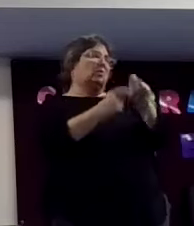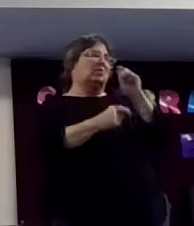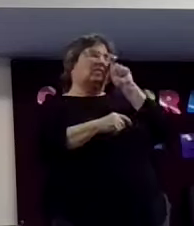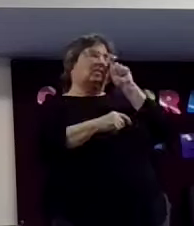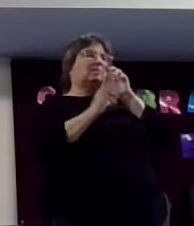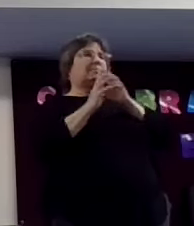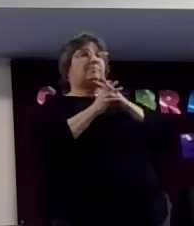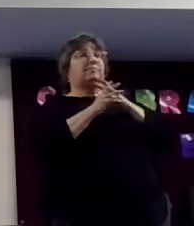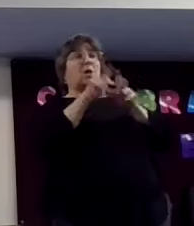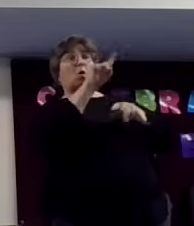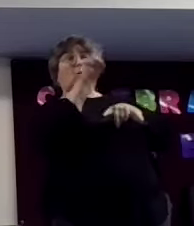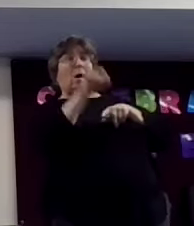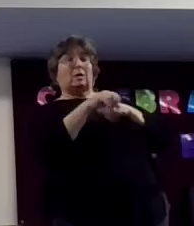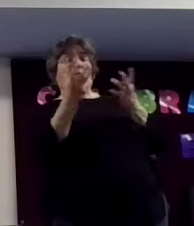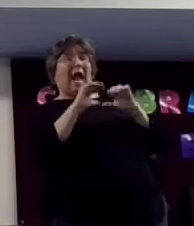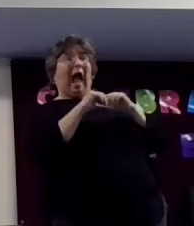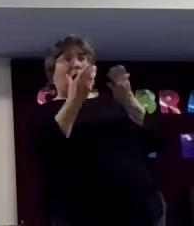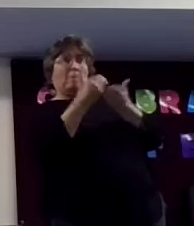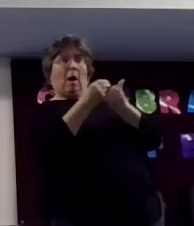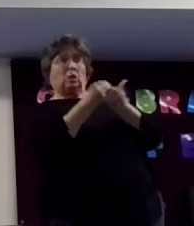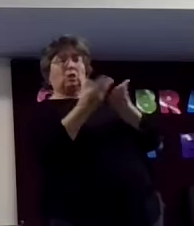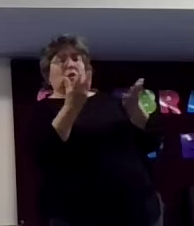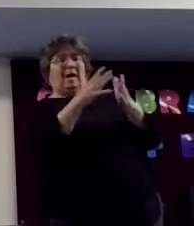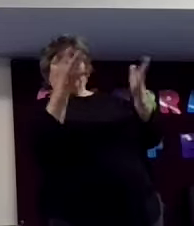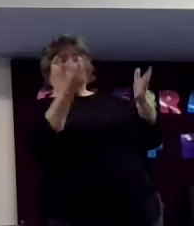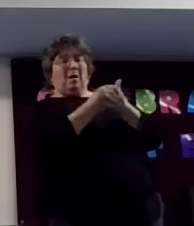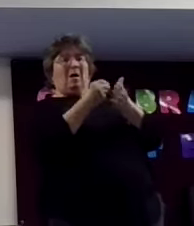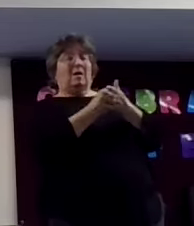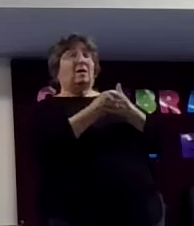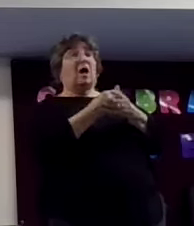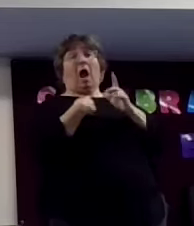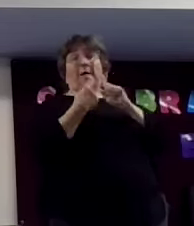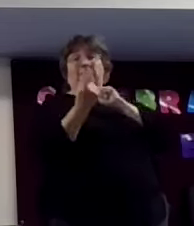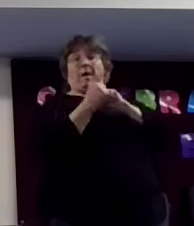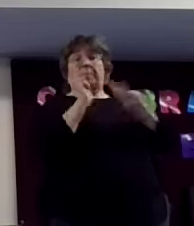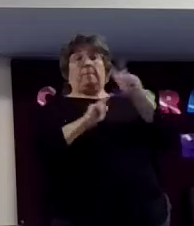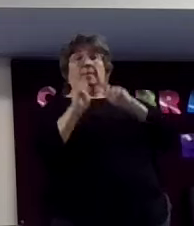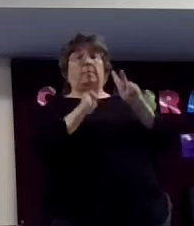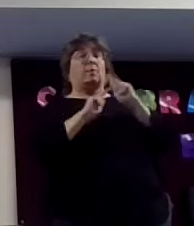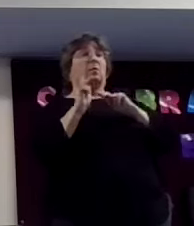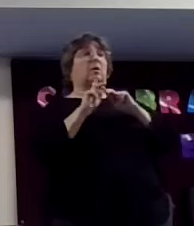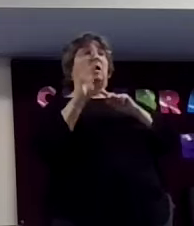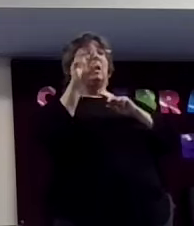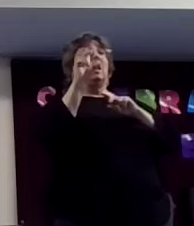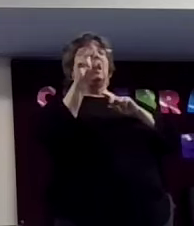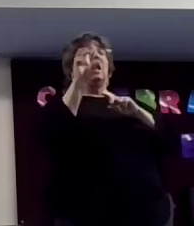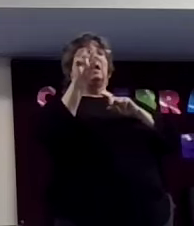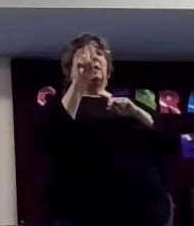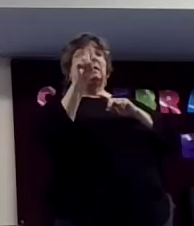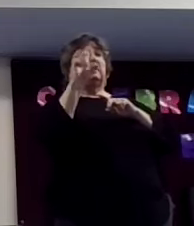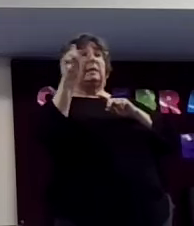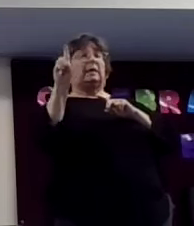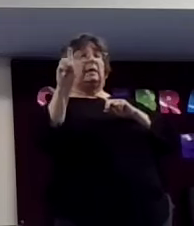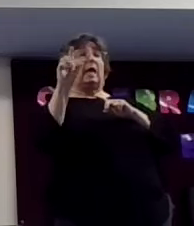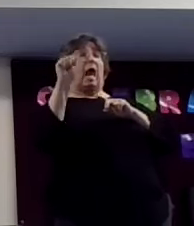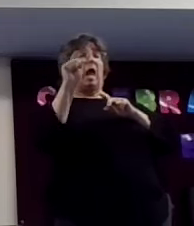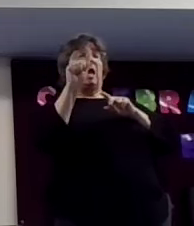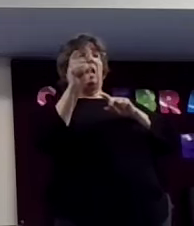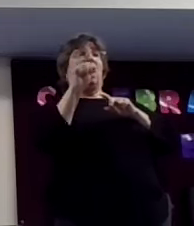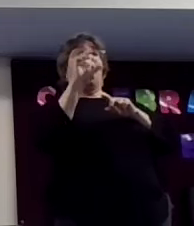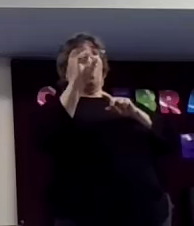year. The question is just, you know, how much, right? So I met with the people from the Developmental Disability Alliance of Western New